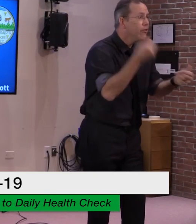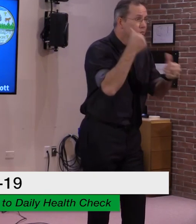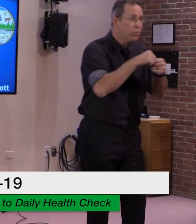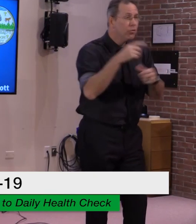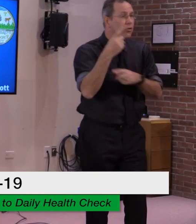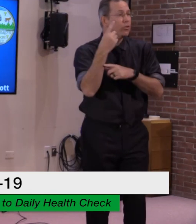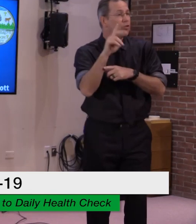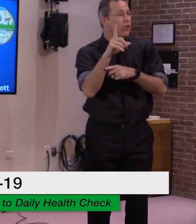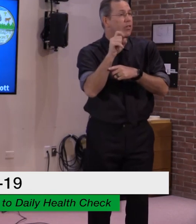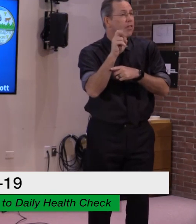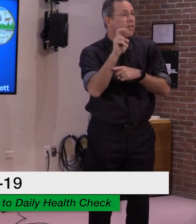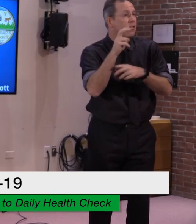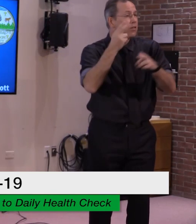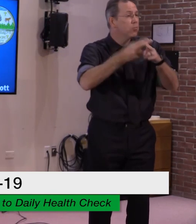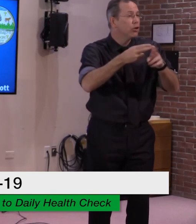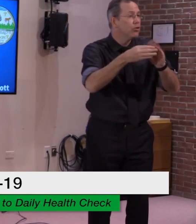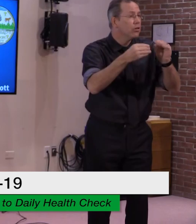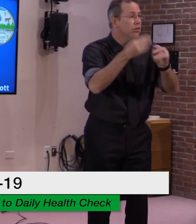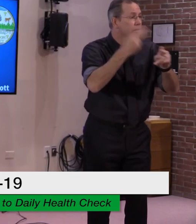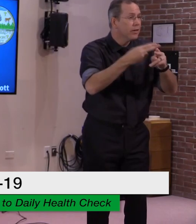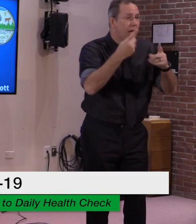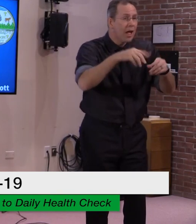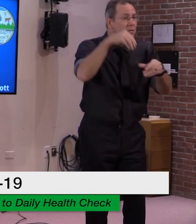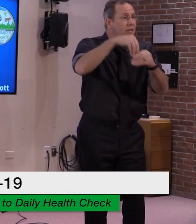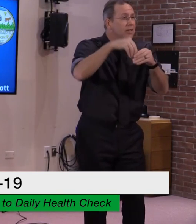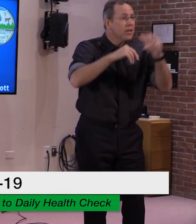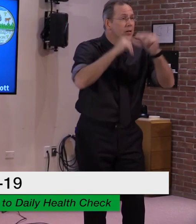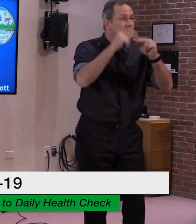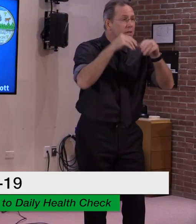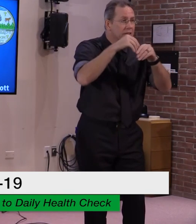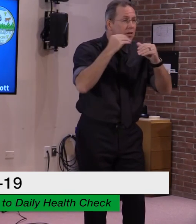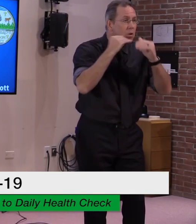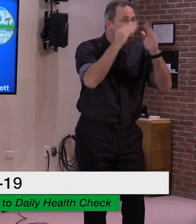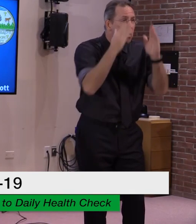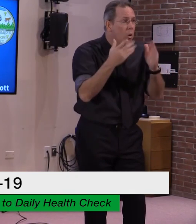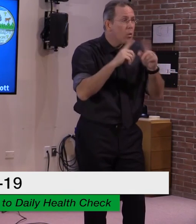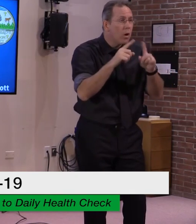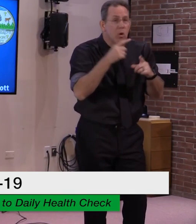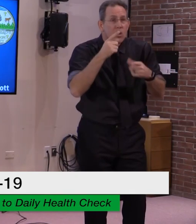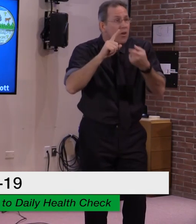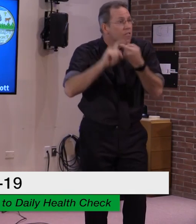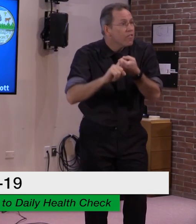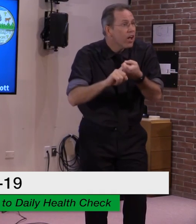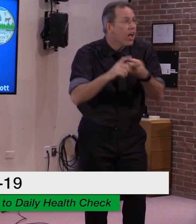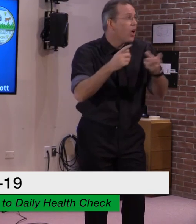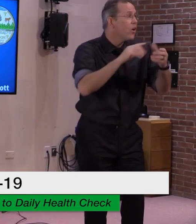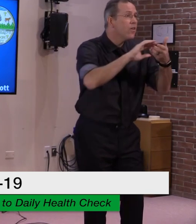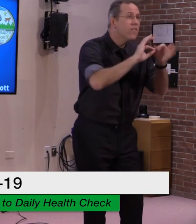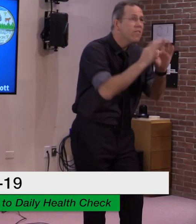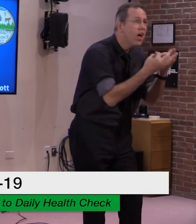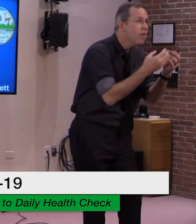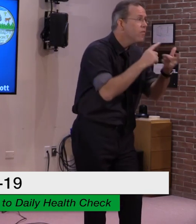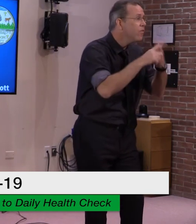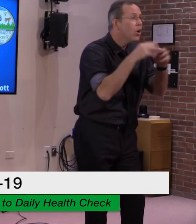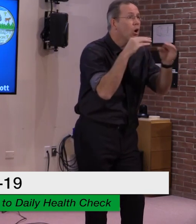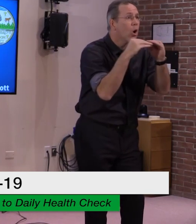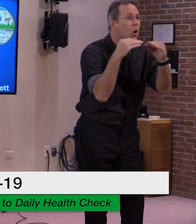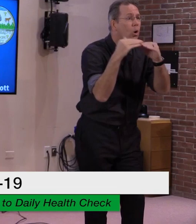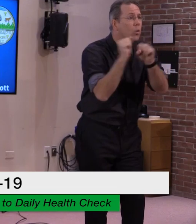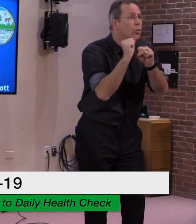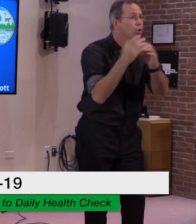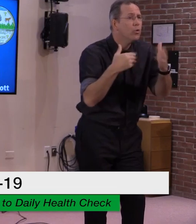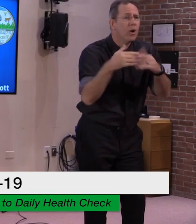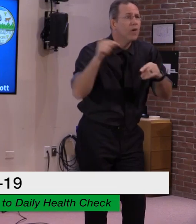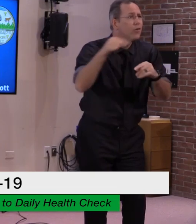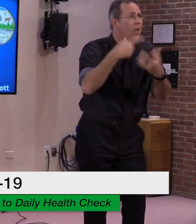now even your trusted friends and households are at much greater risk and may not know they have the